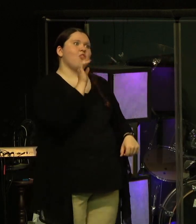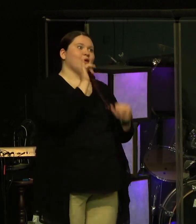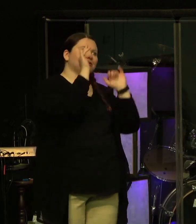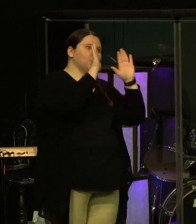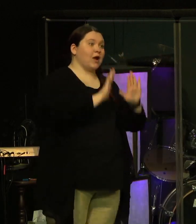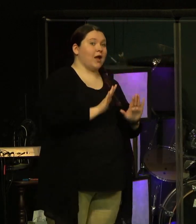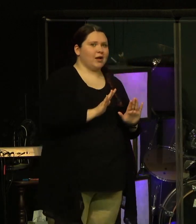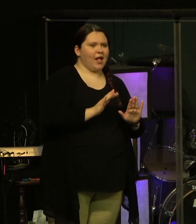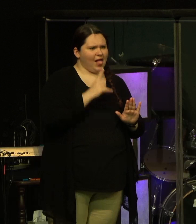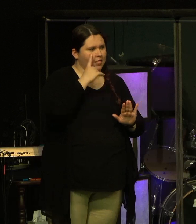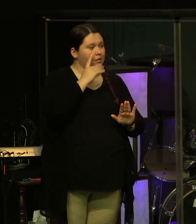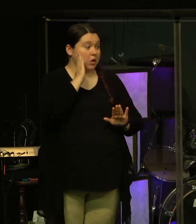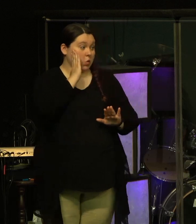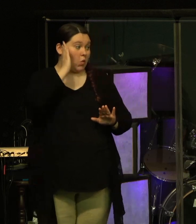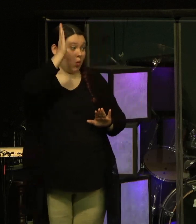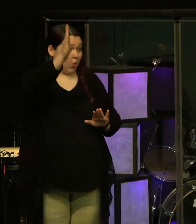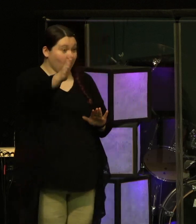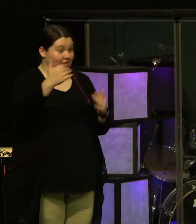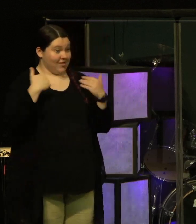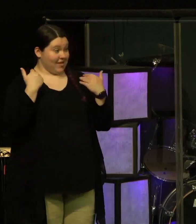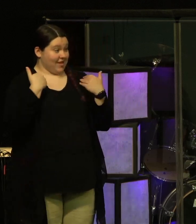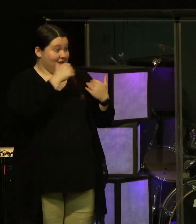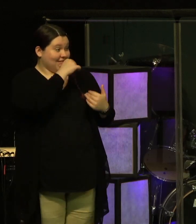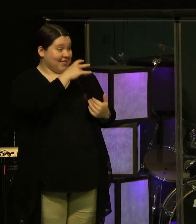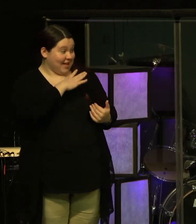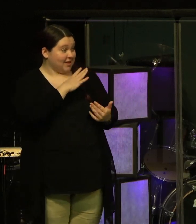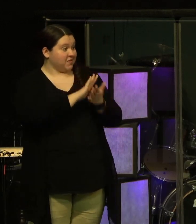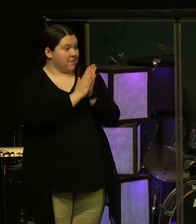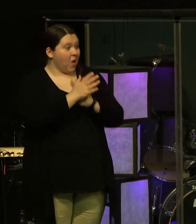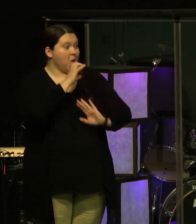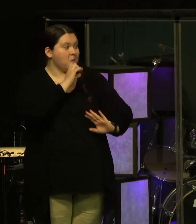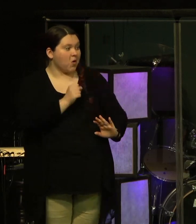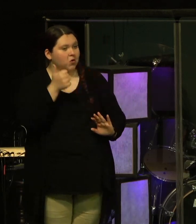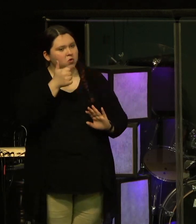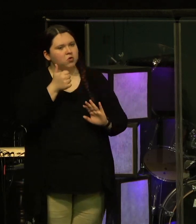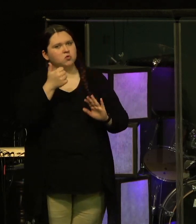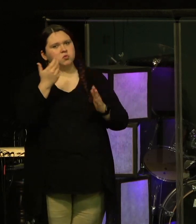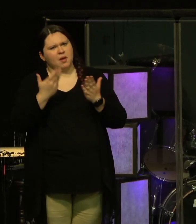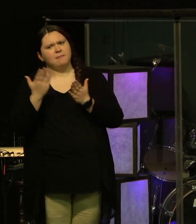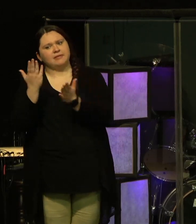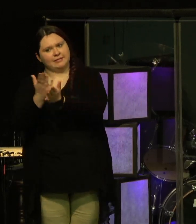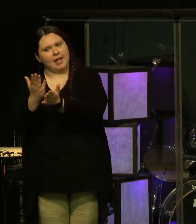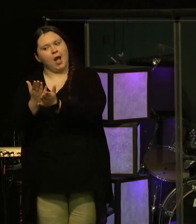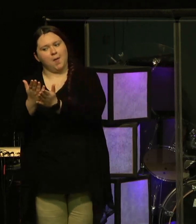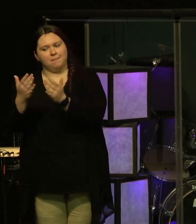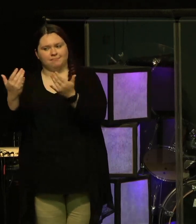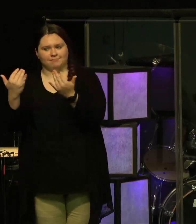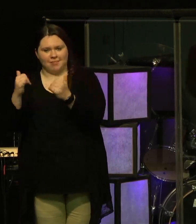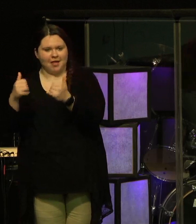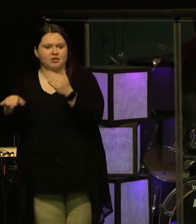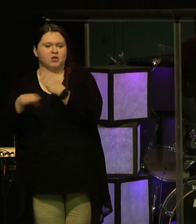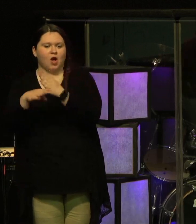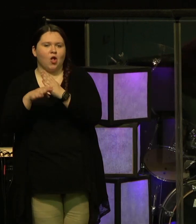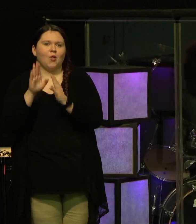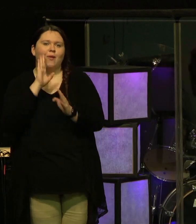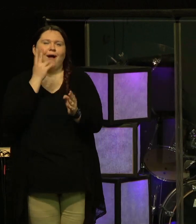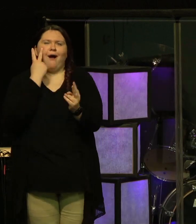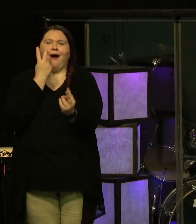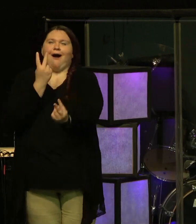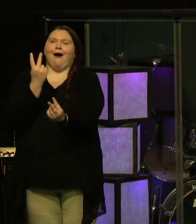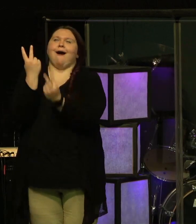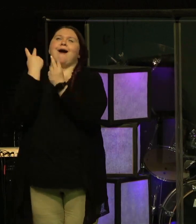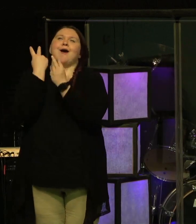sure in years to come, these young ladies, as they get older, they'll probably stop playing the game of soccer and they'll look back with